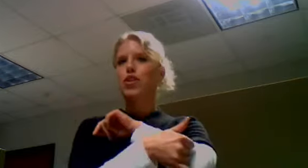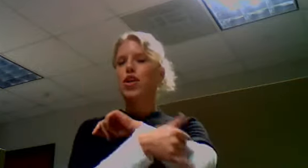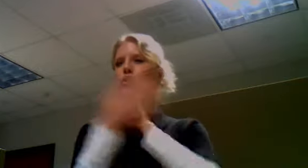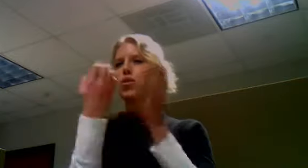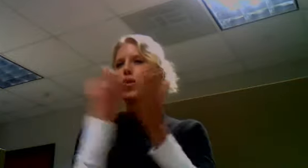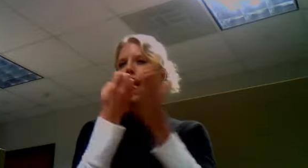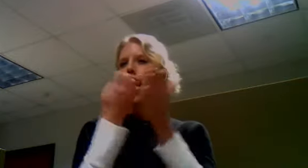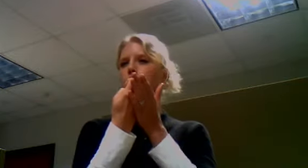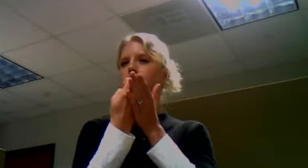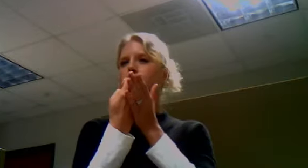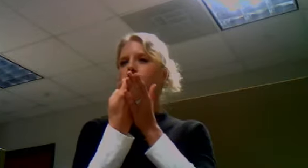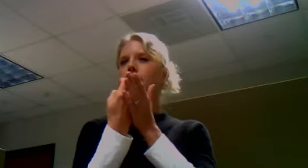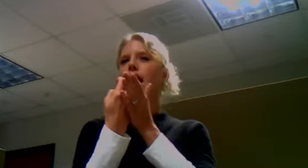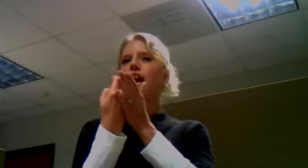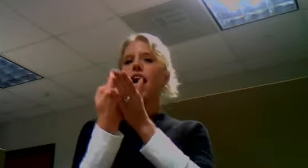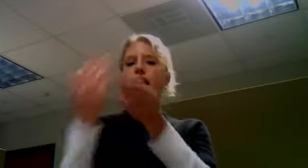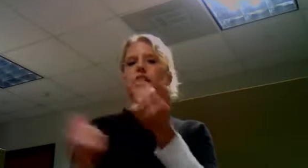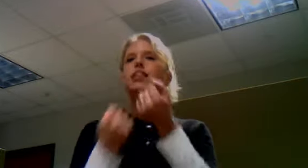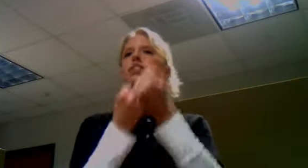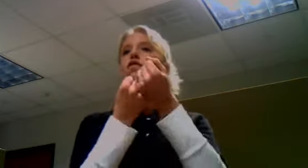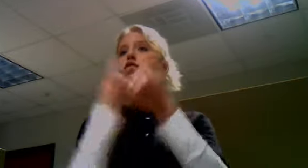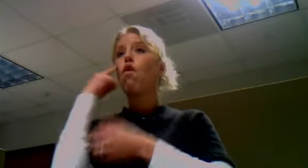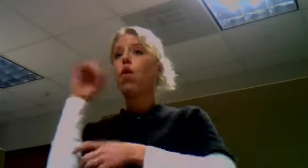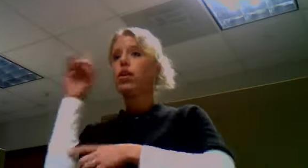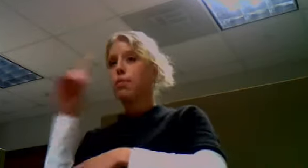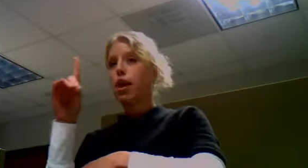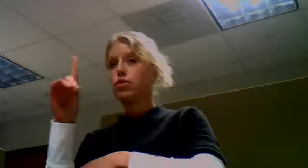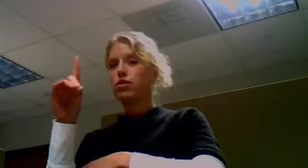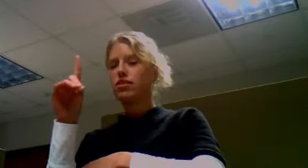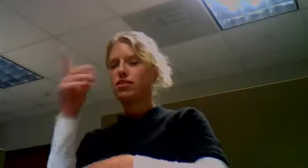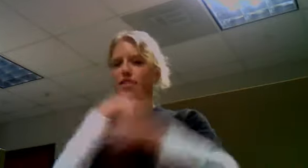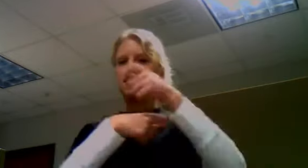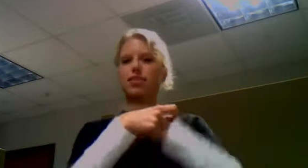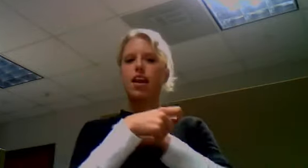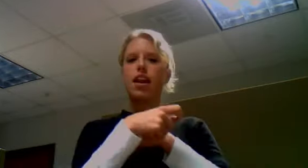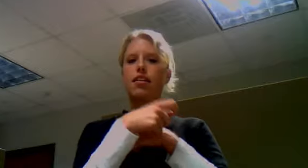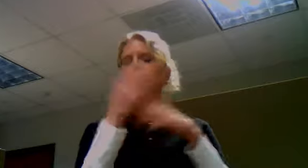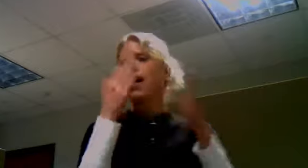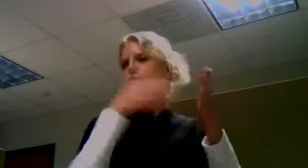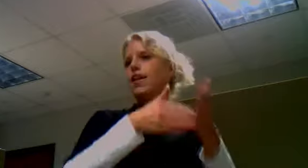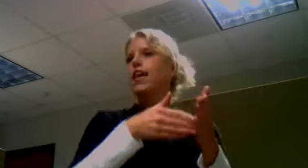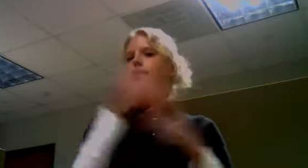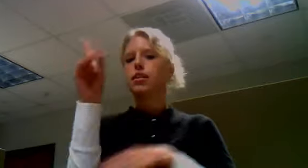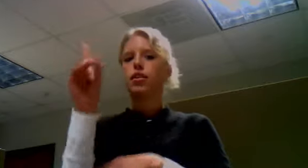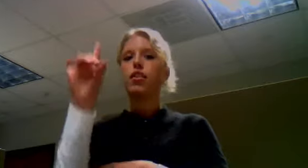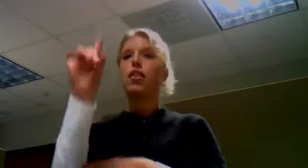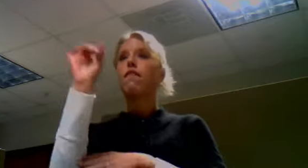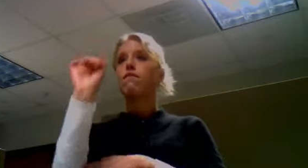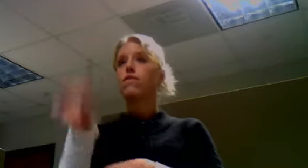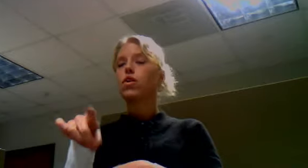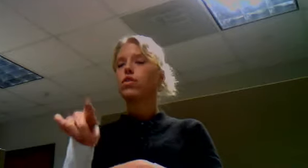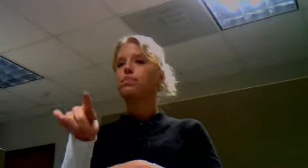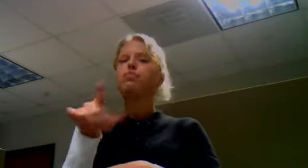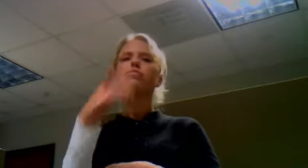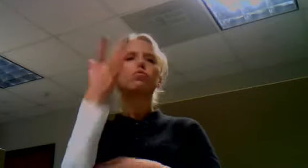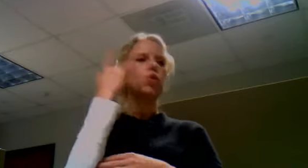for democracy rather than against democracy. The first question there is why China has grown